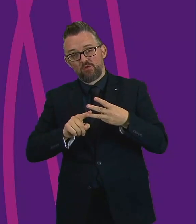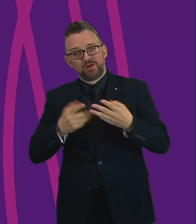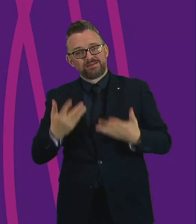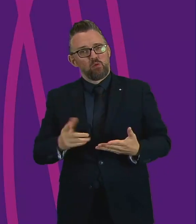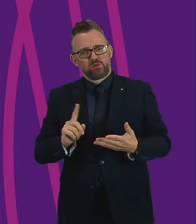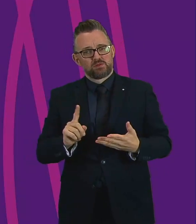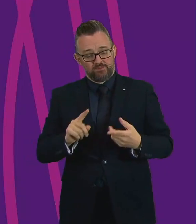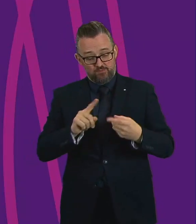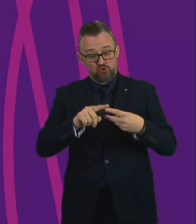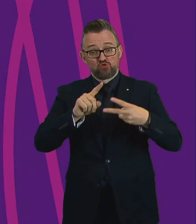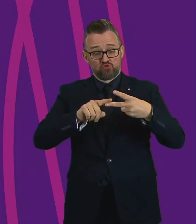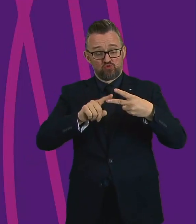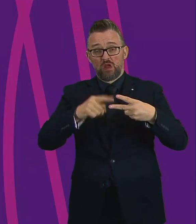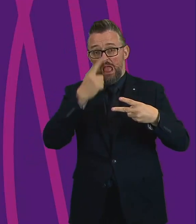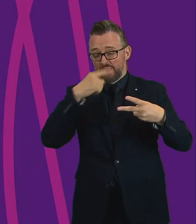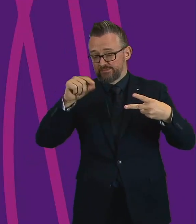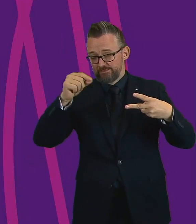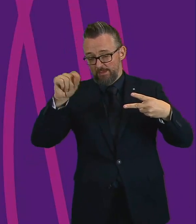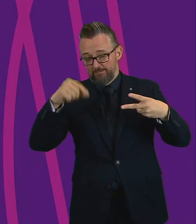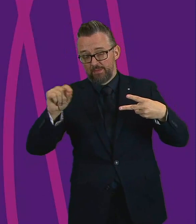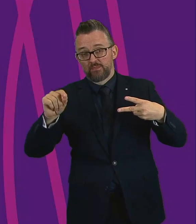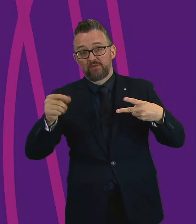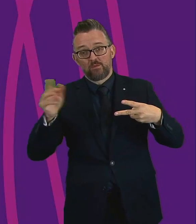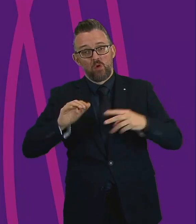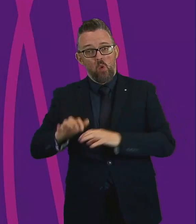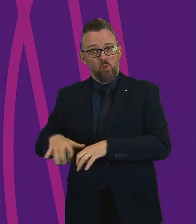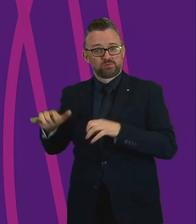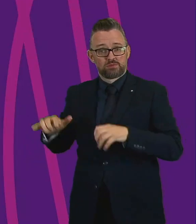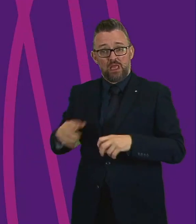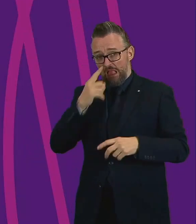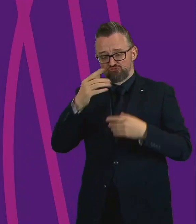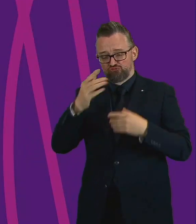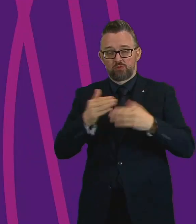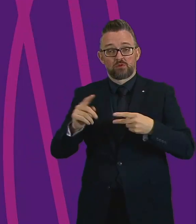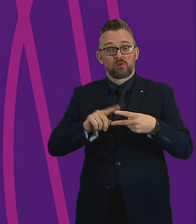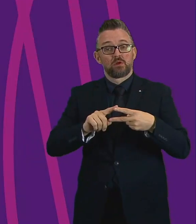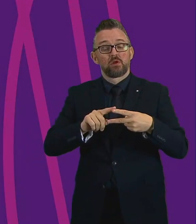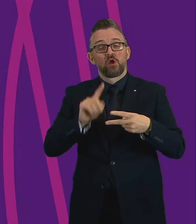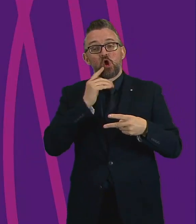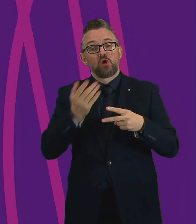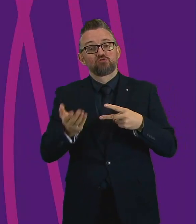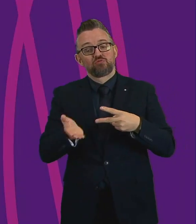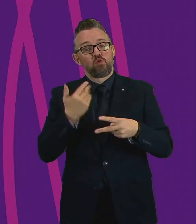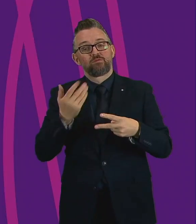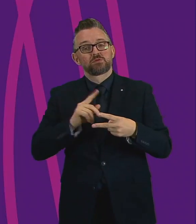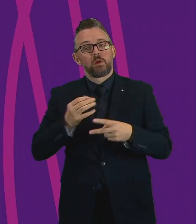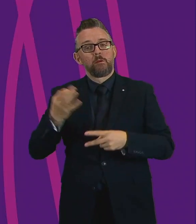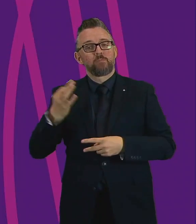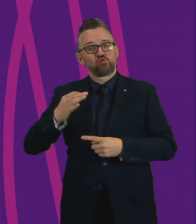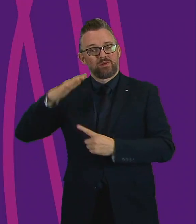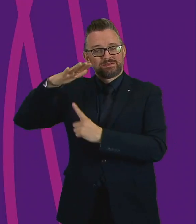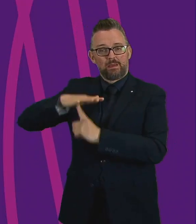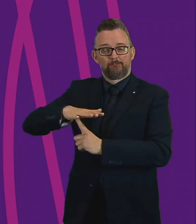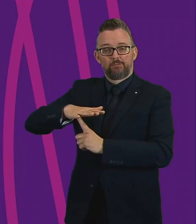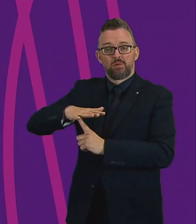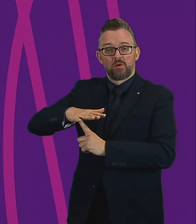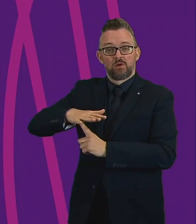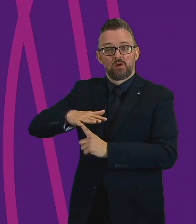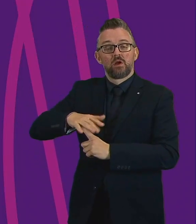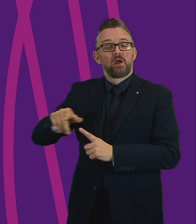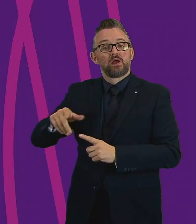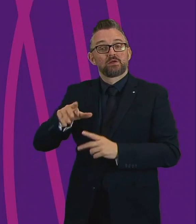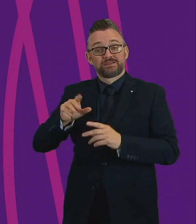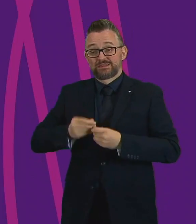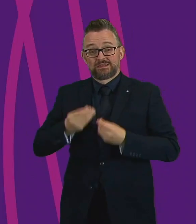could be done at the stroke of a pen by Westminster, and that is removing the borrowing cap and giving full dispensation to the